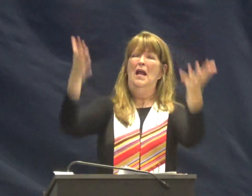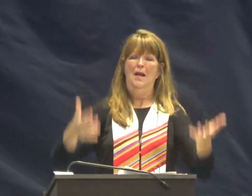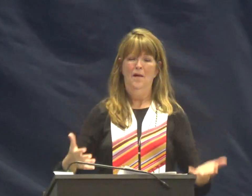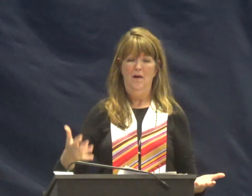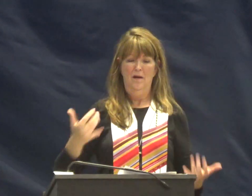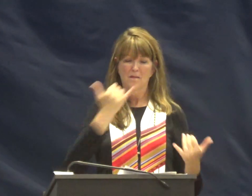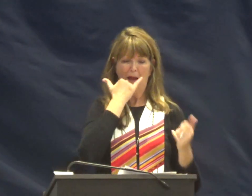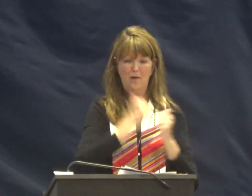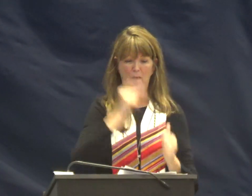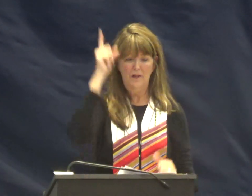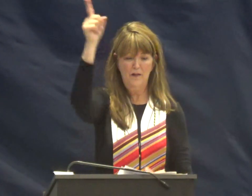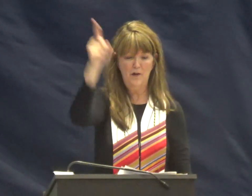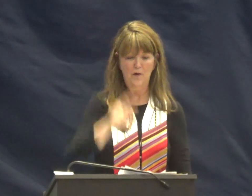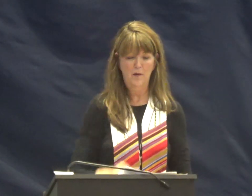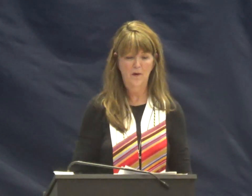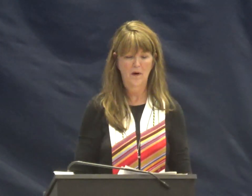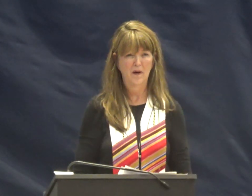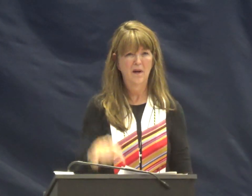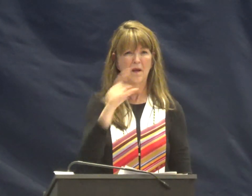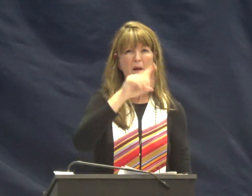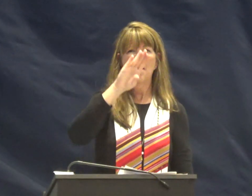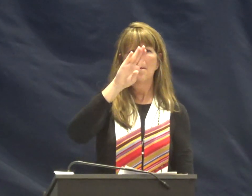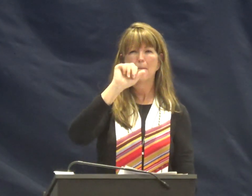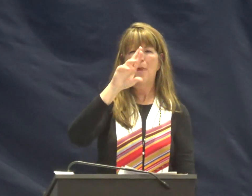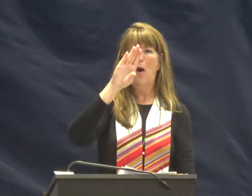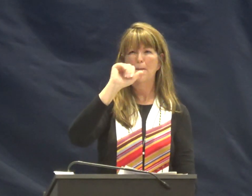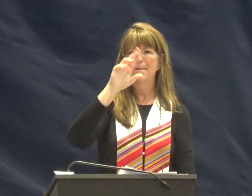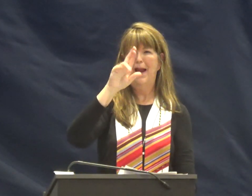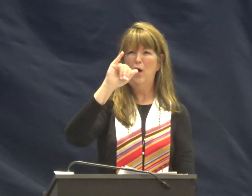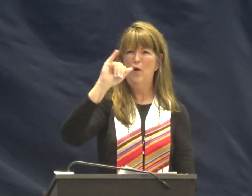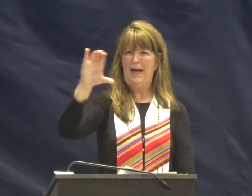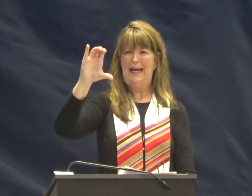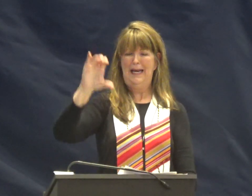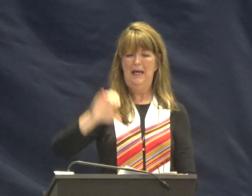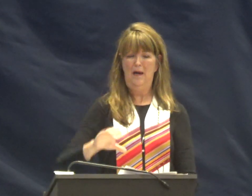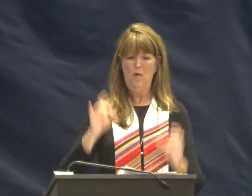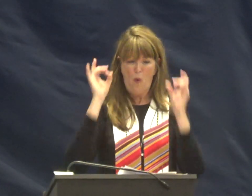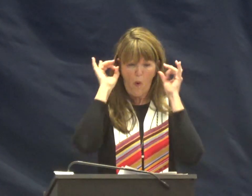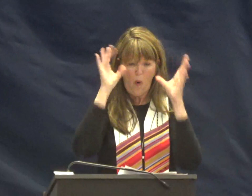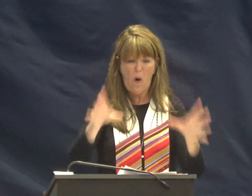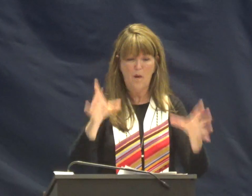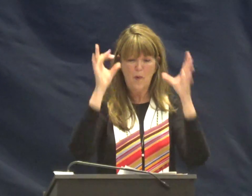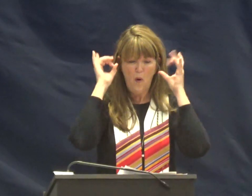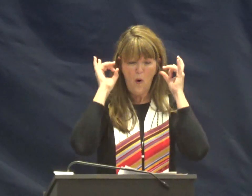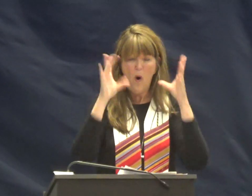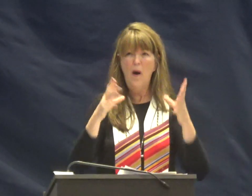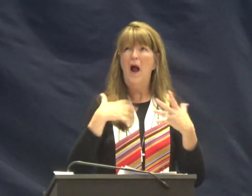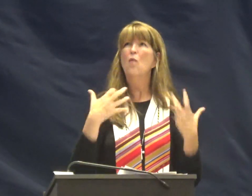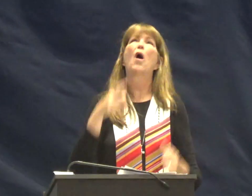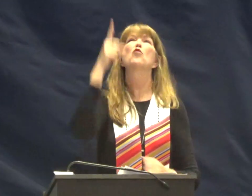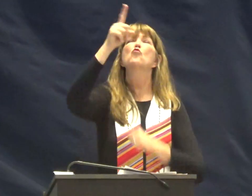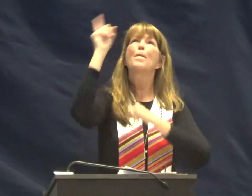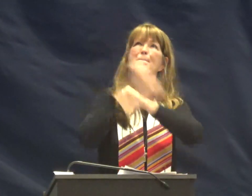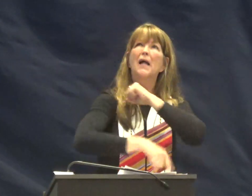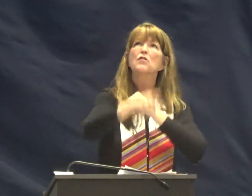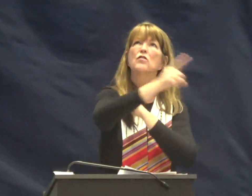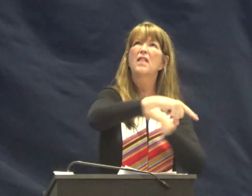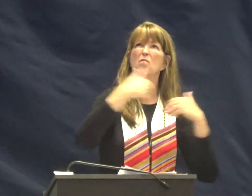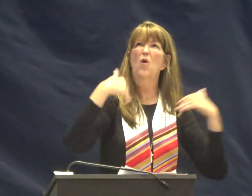them? They're horrible people. Shame on you. What are you thinking? They are barbaric. I want